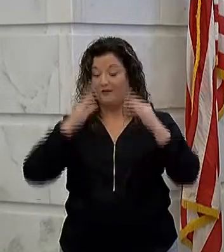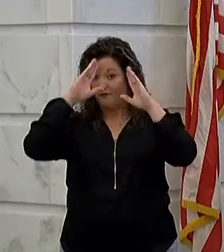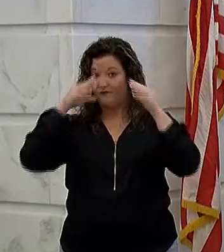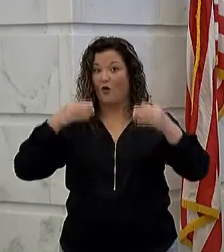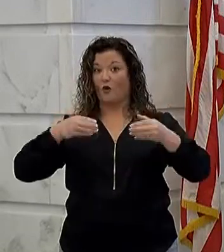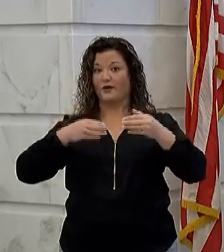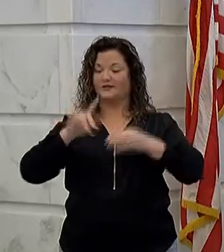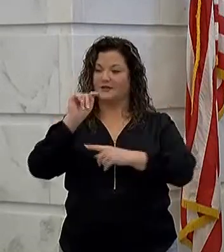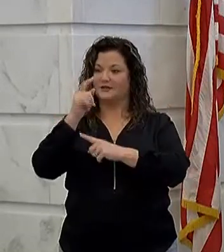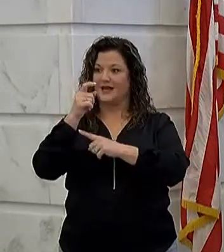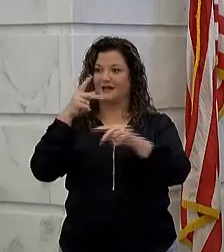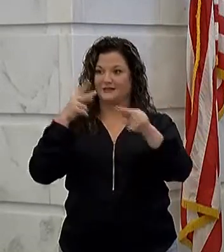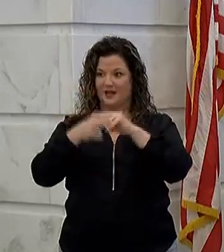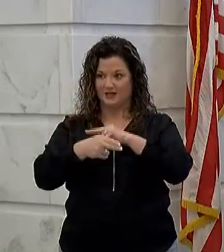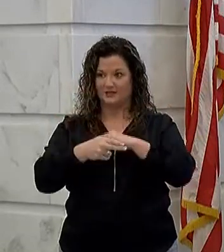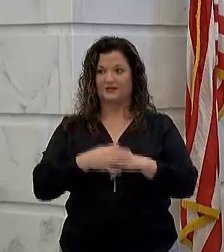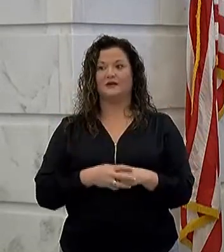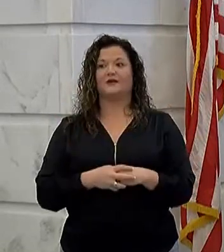focus on tax cuts,